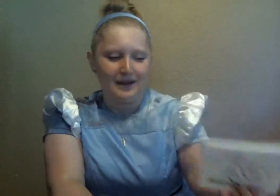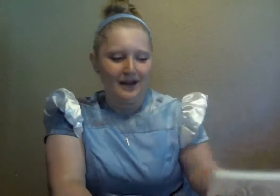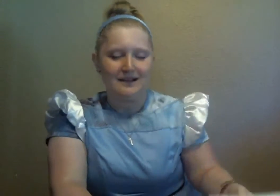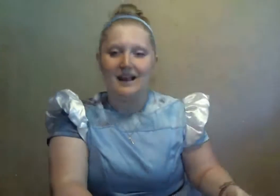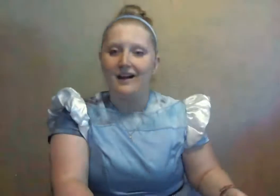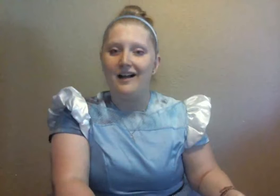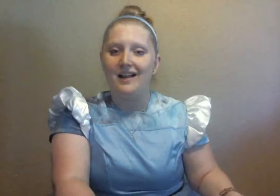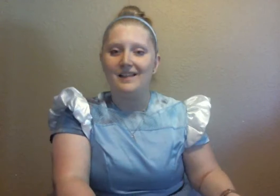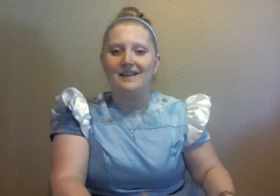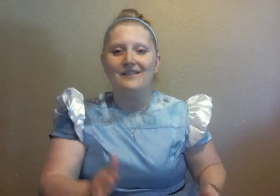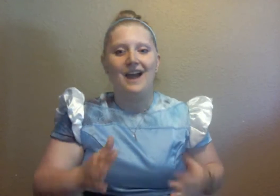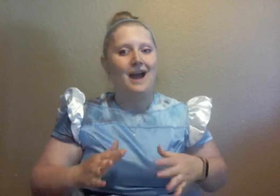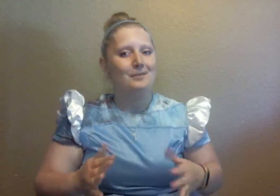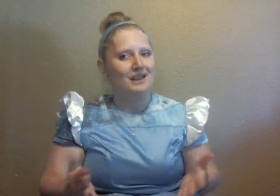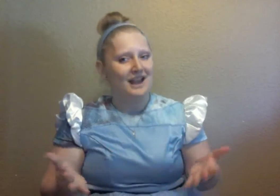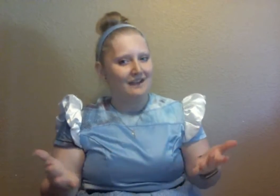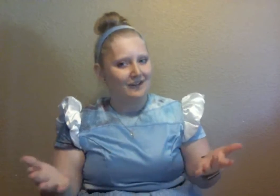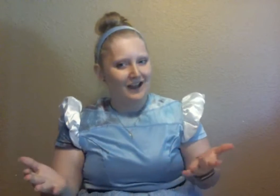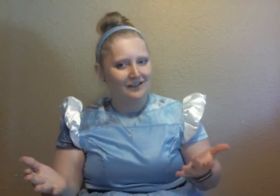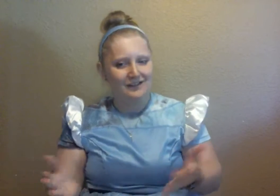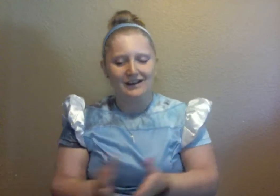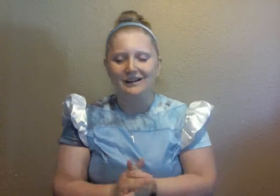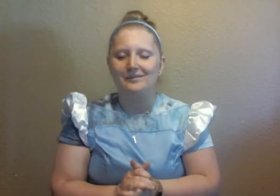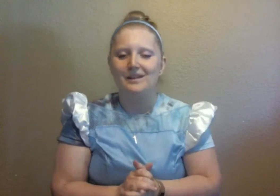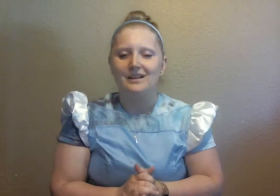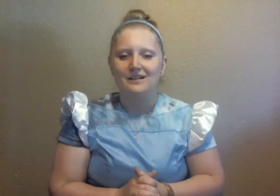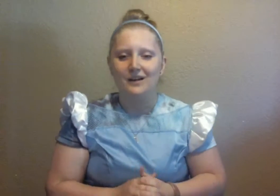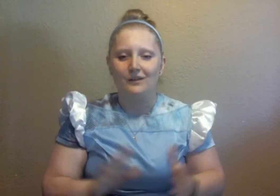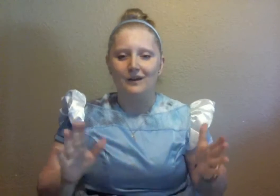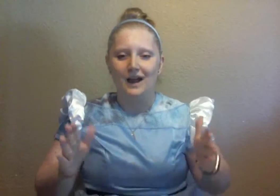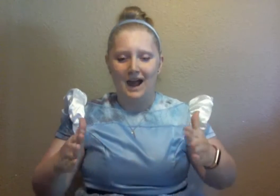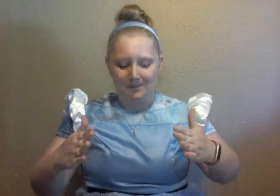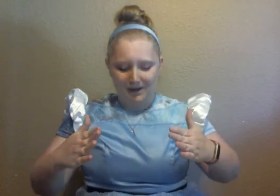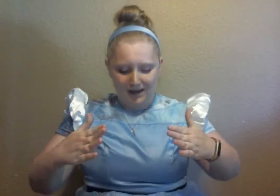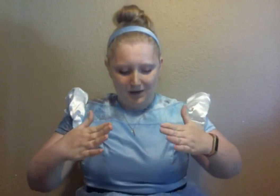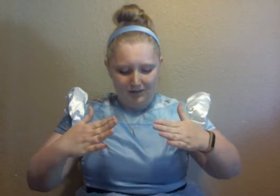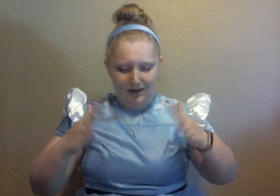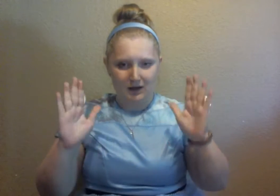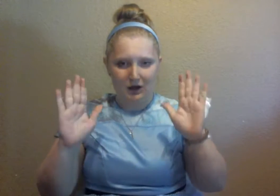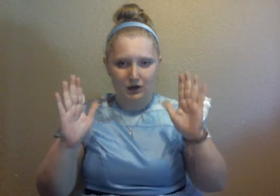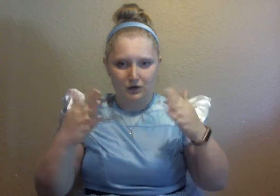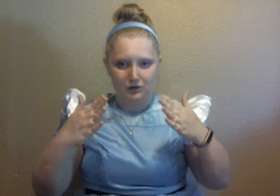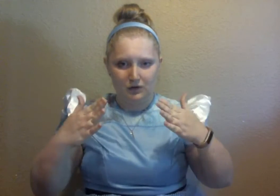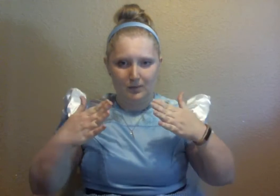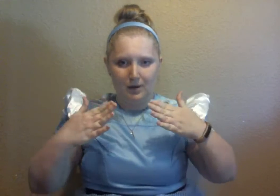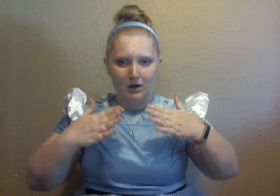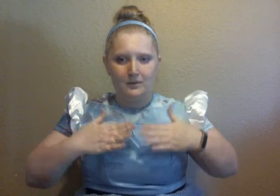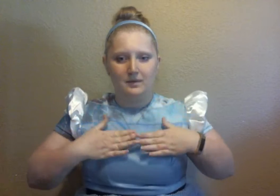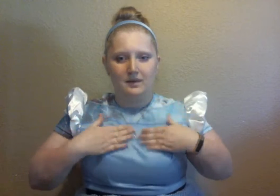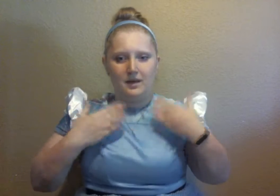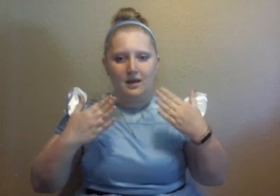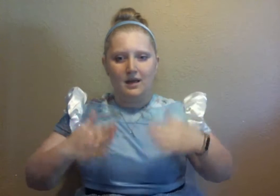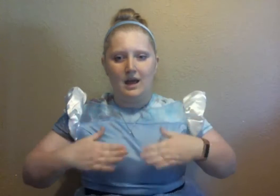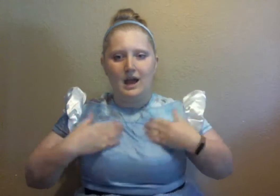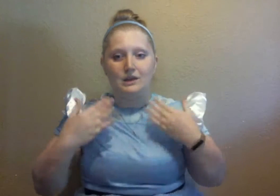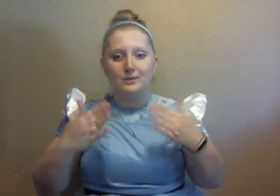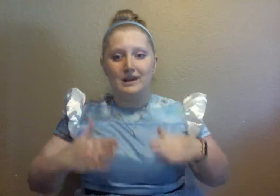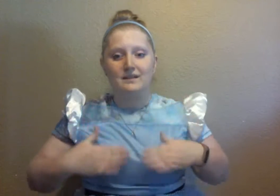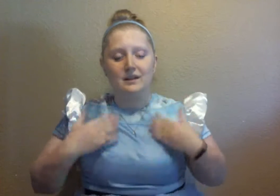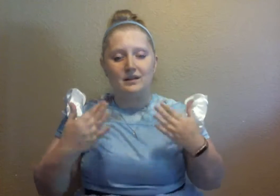because they all live happily ever after. So for happy, you take your palms and you make